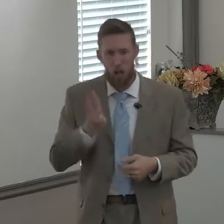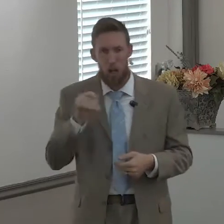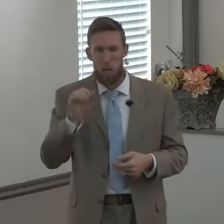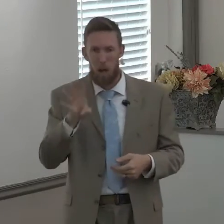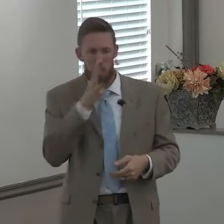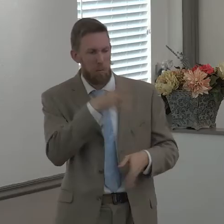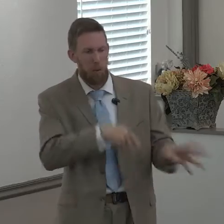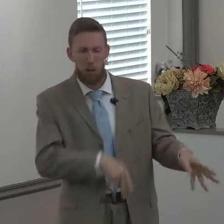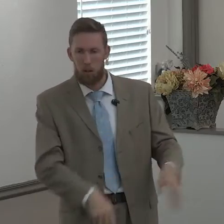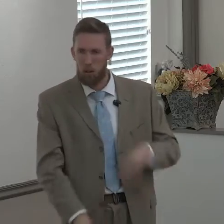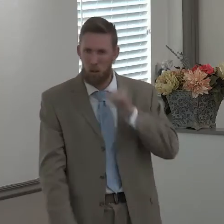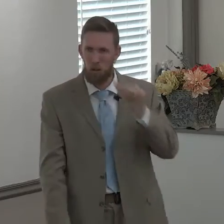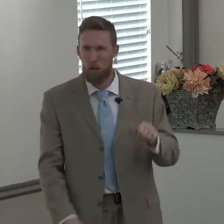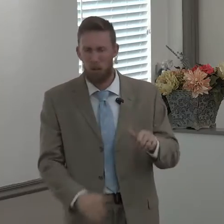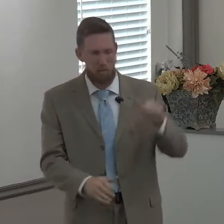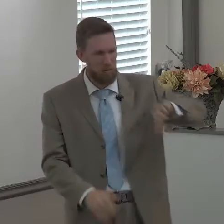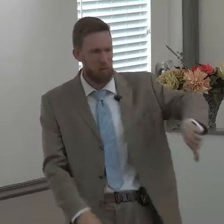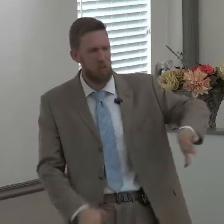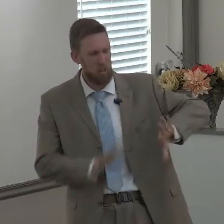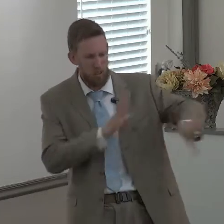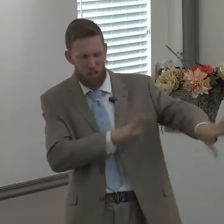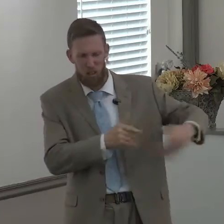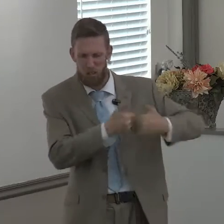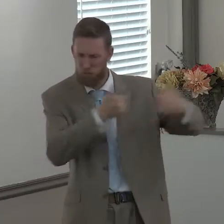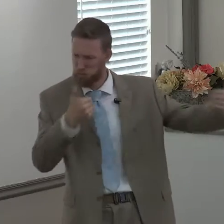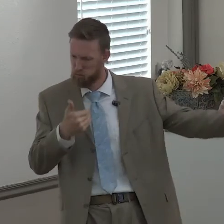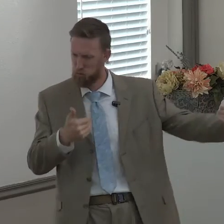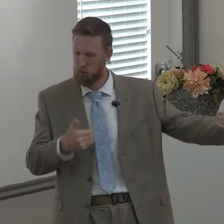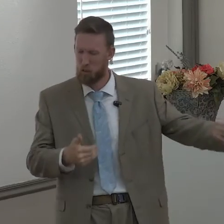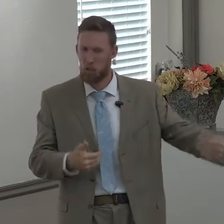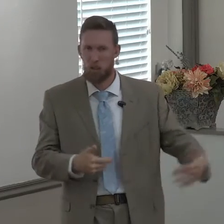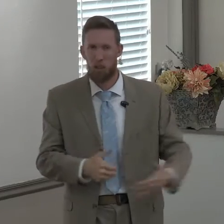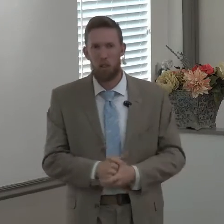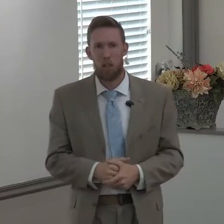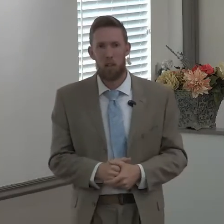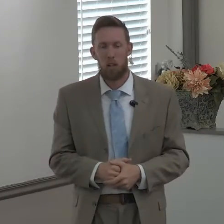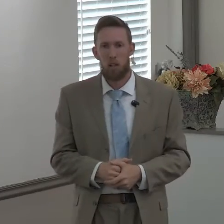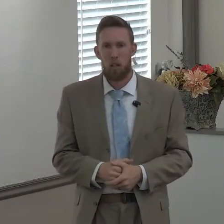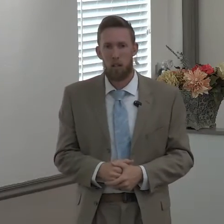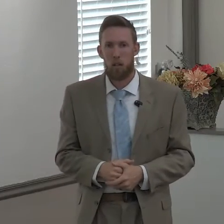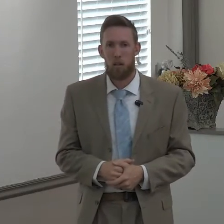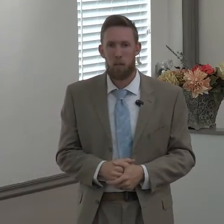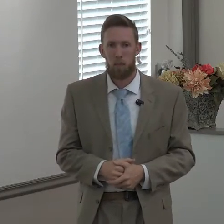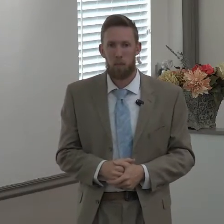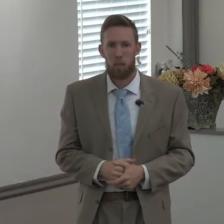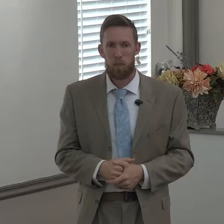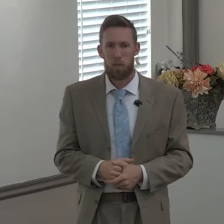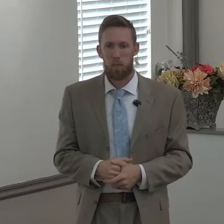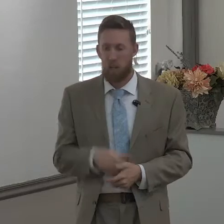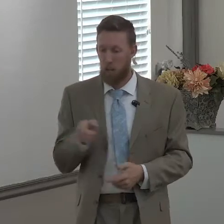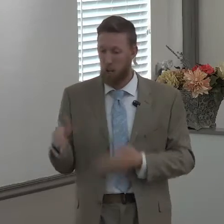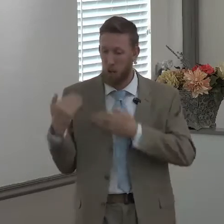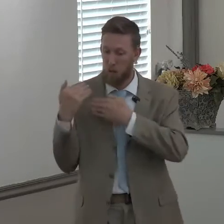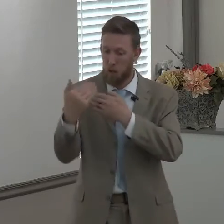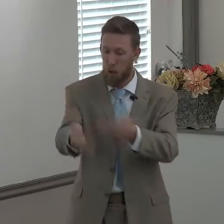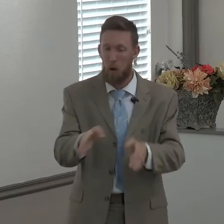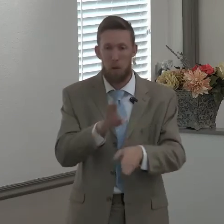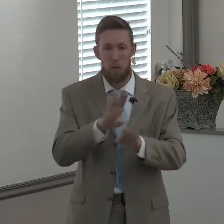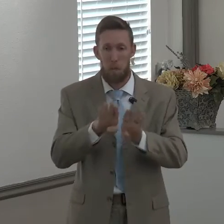Lord. Let me tell you about Jesus. Let me tell you about what the Lord's done for me. Bob wanted nothing to do with